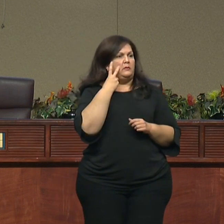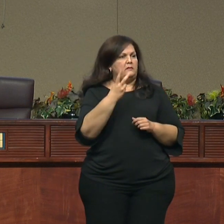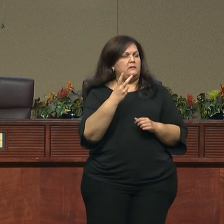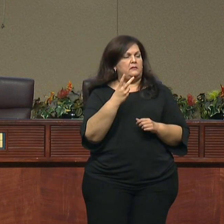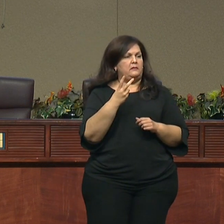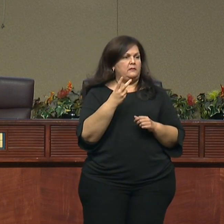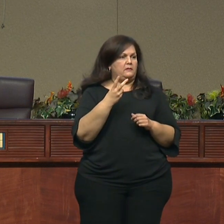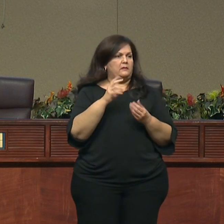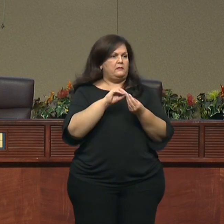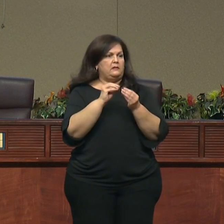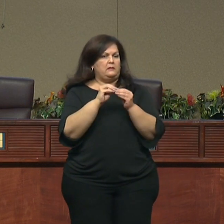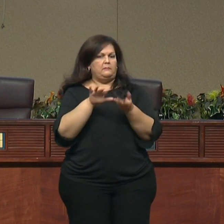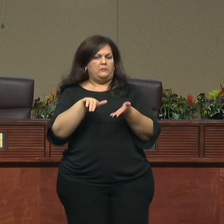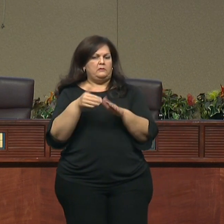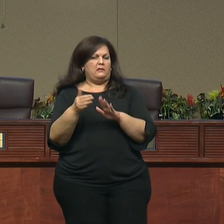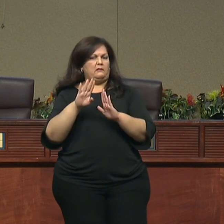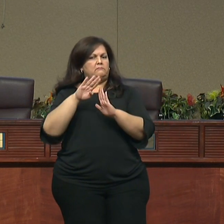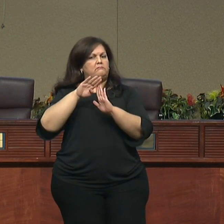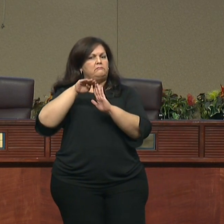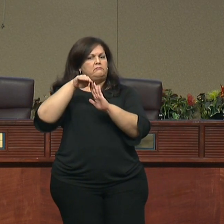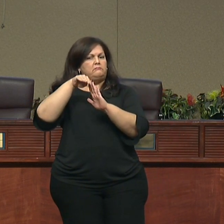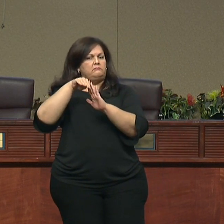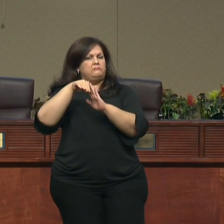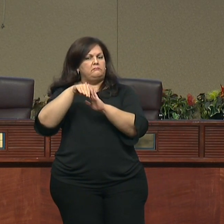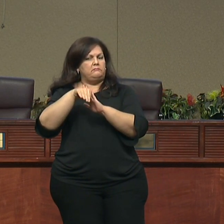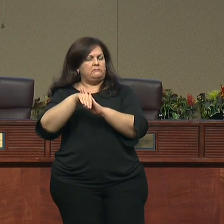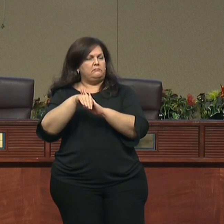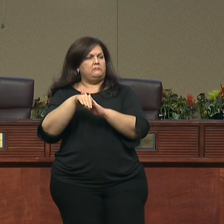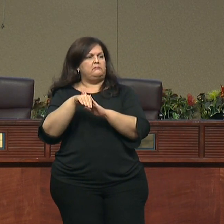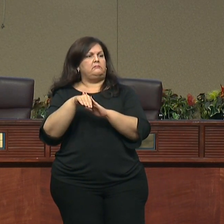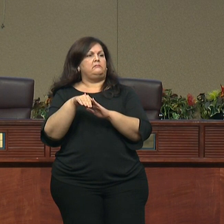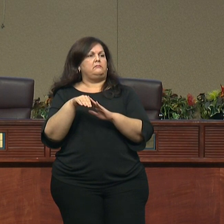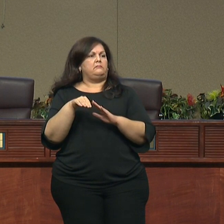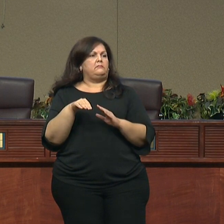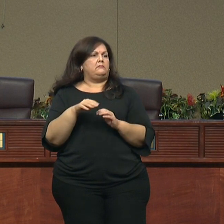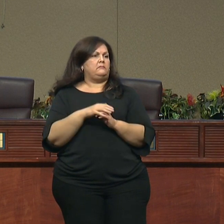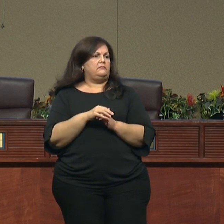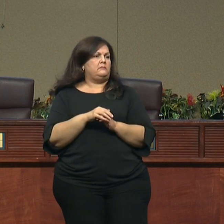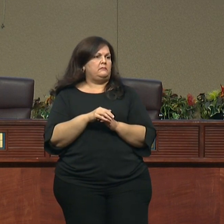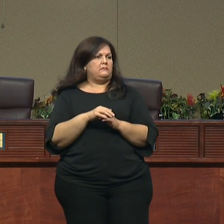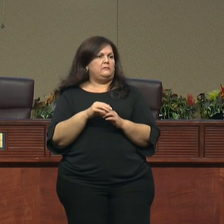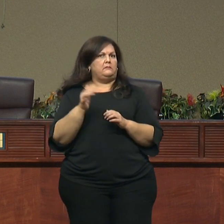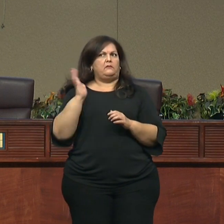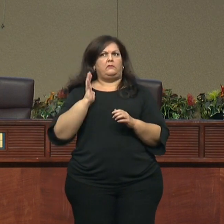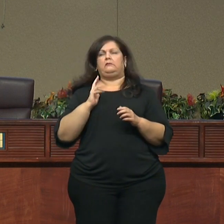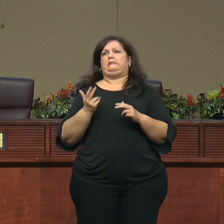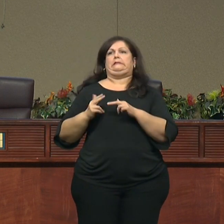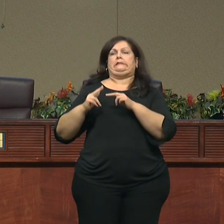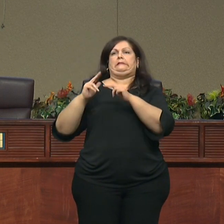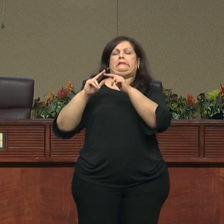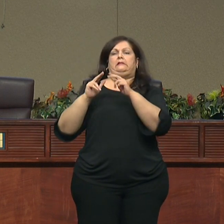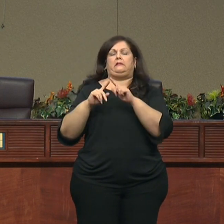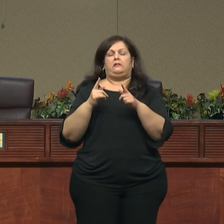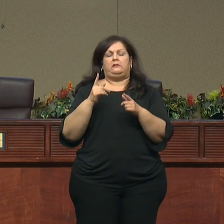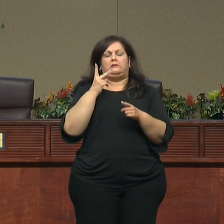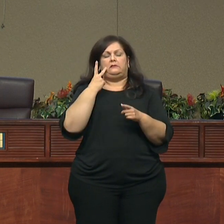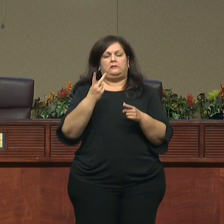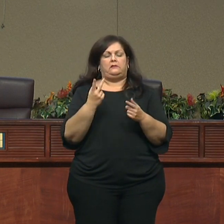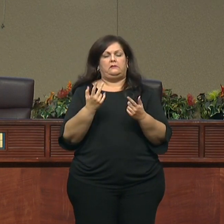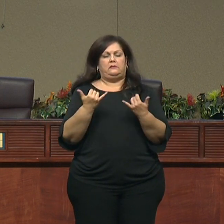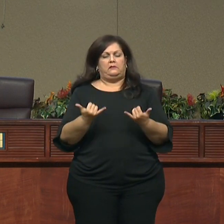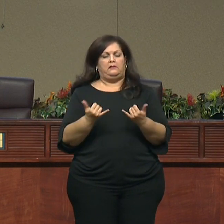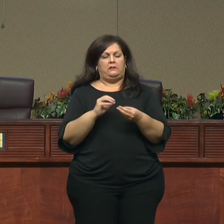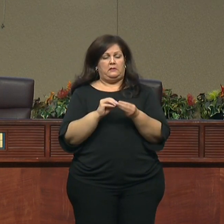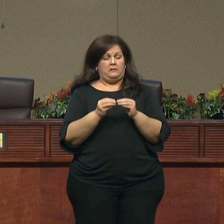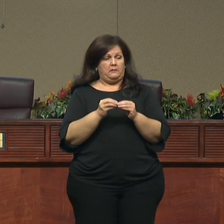decrease in the death numbers in the last few days. Last week, we were breaking records statewide, and I think that's been reflected in the local numbers. Do you think that that's